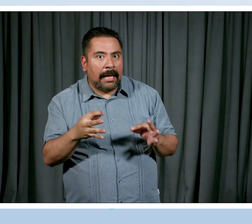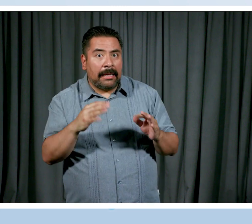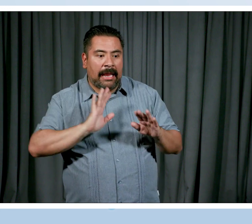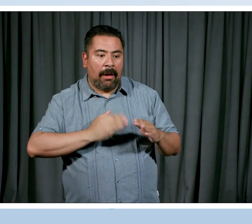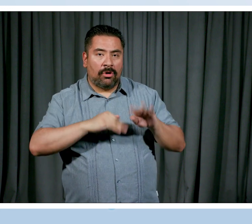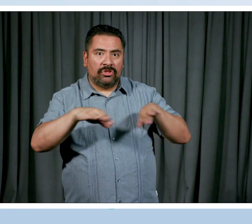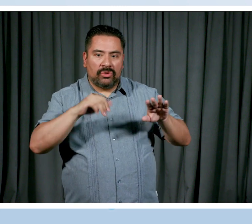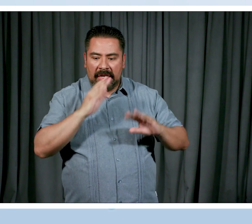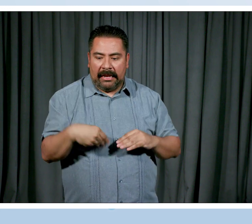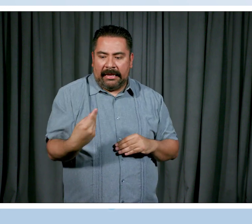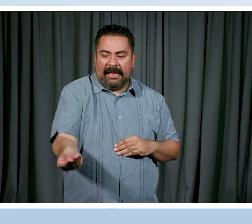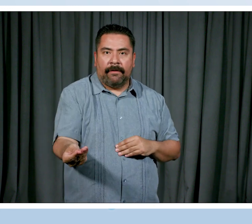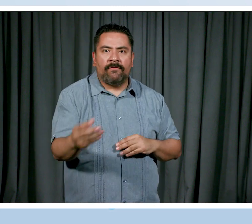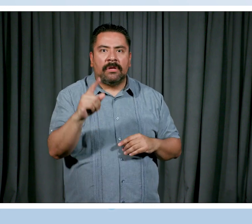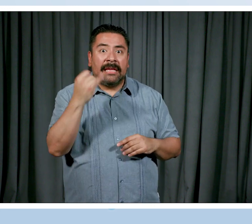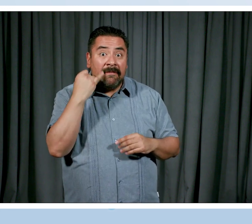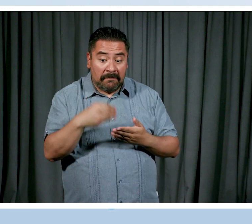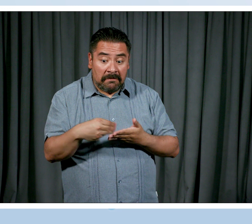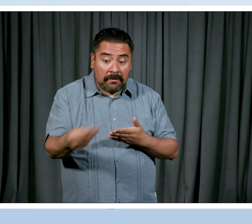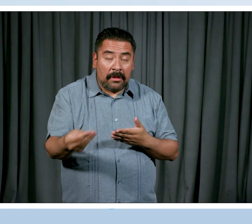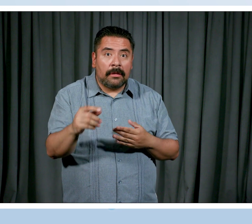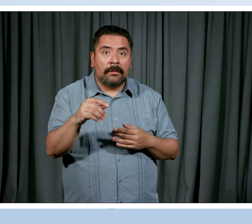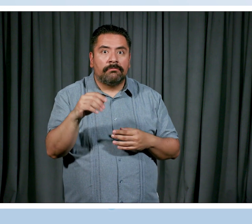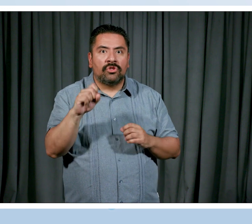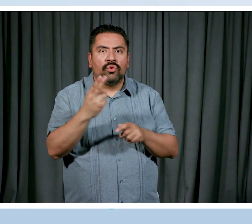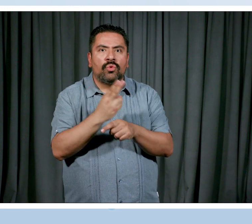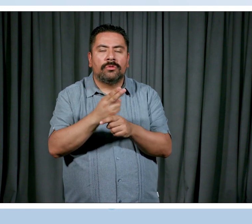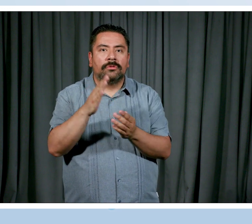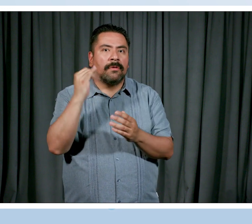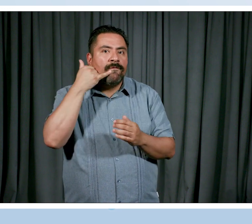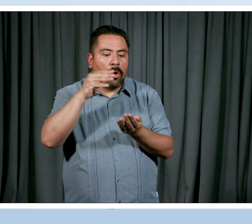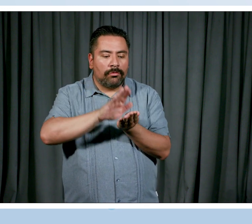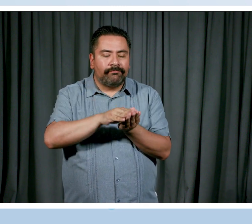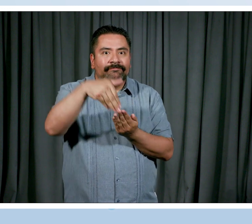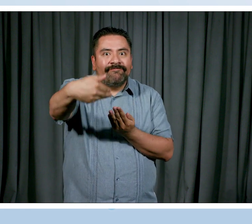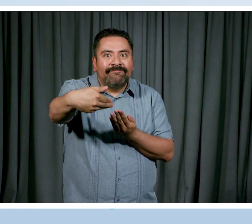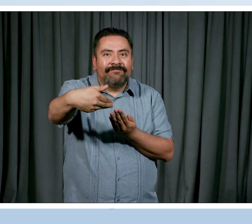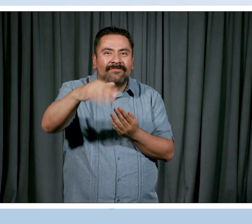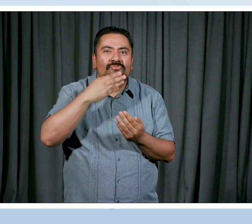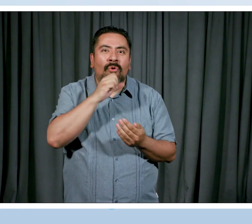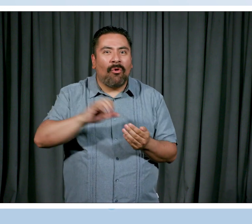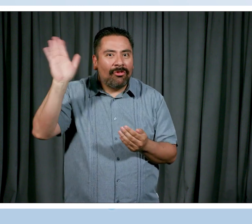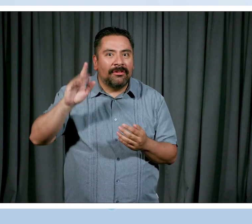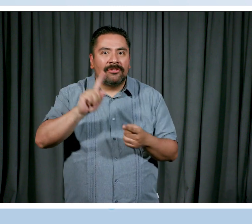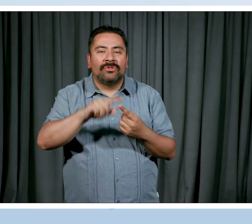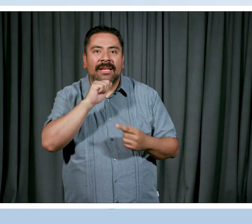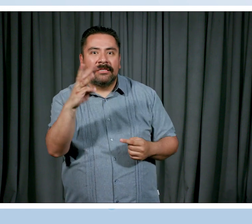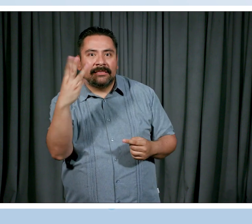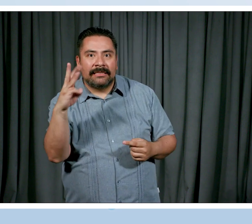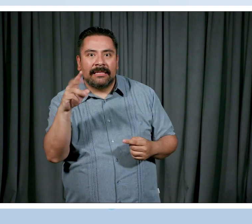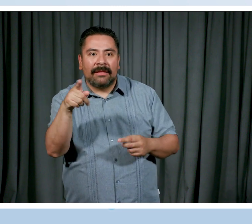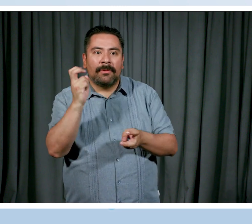give our children our phones and they should be flip phones until they're 16, so that developmentally they're able to consume what's kind